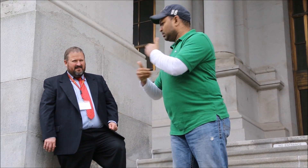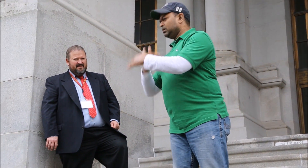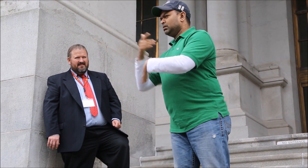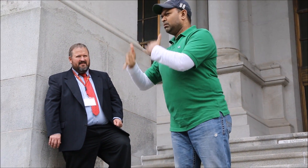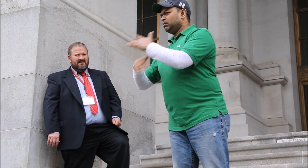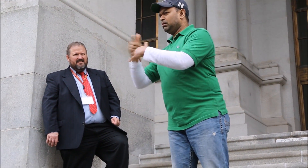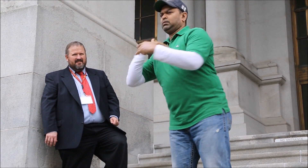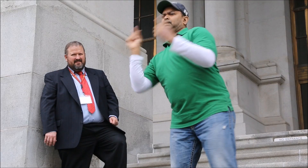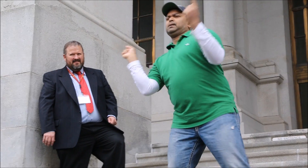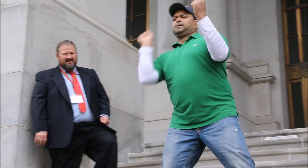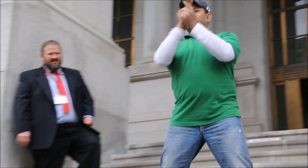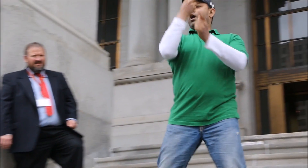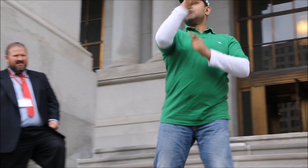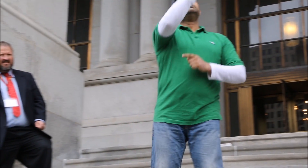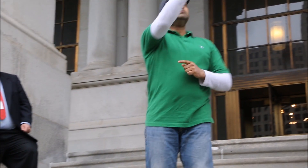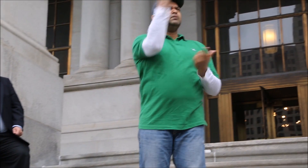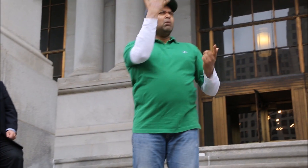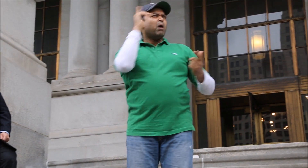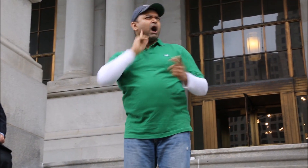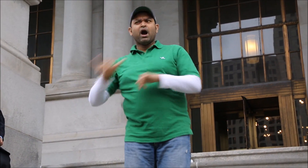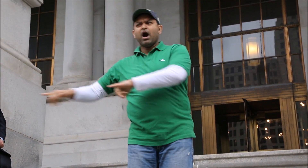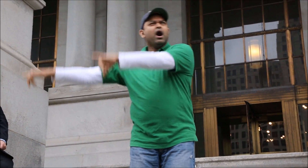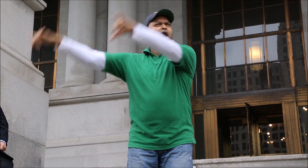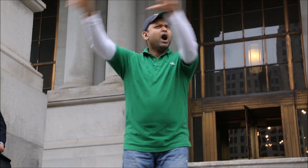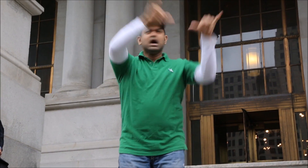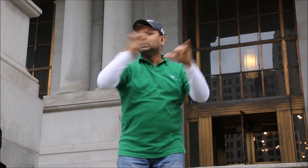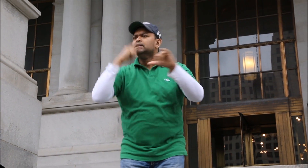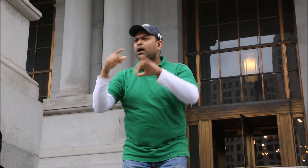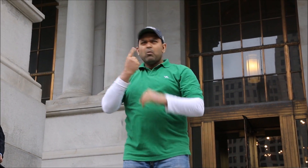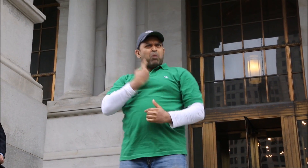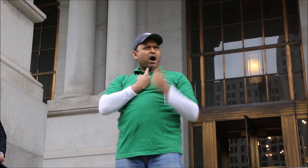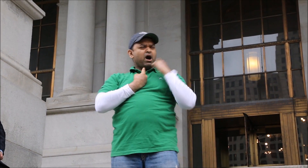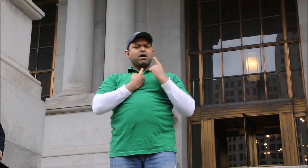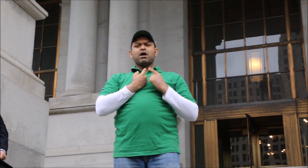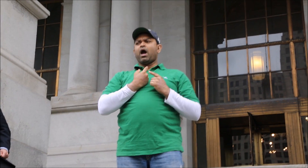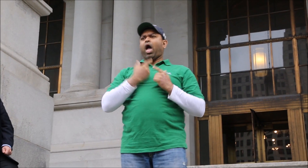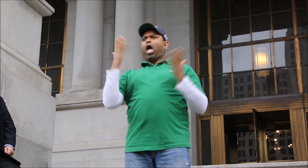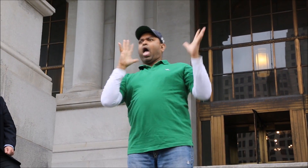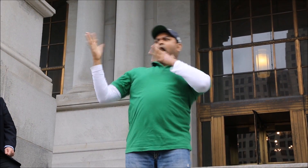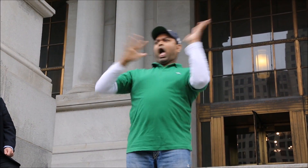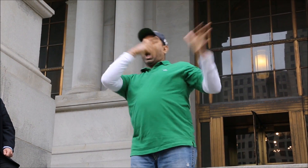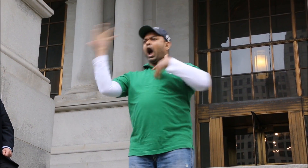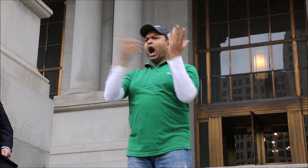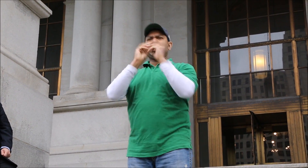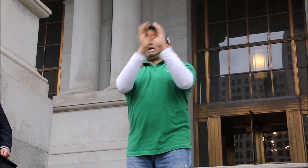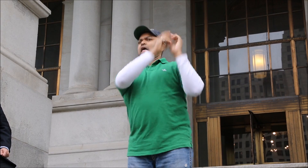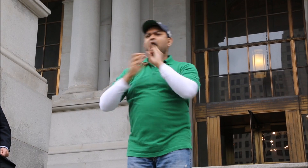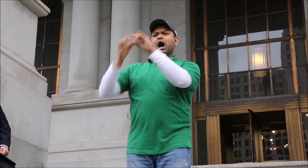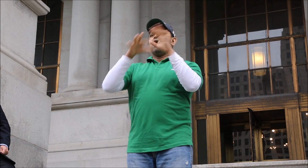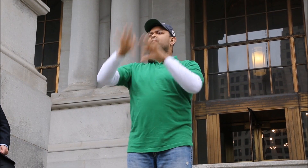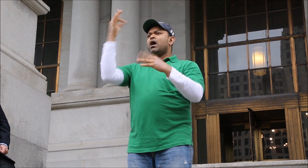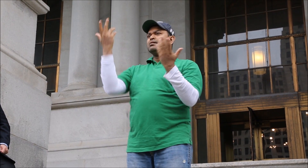you. He has made you bright, intelligent people. We are deaf and